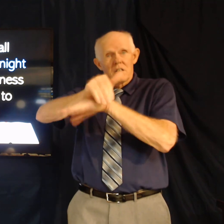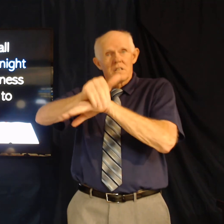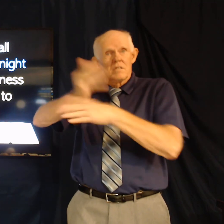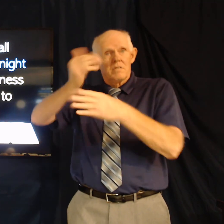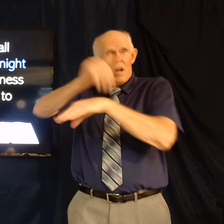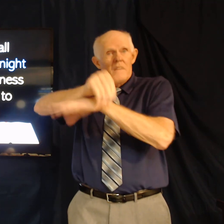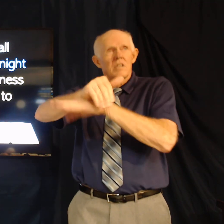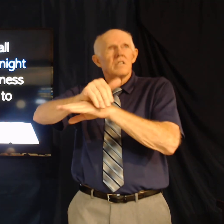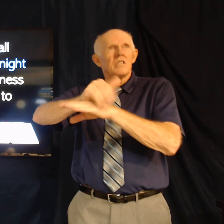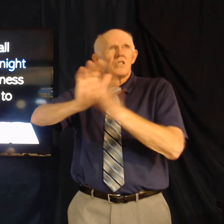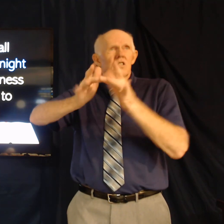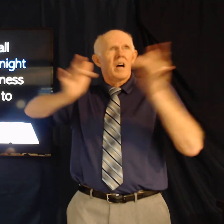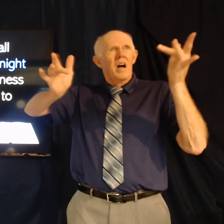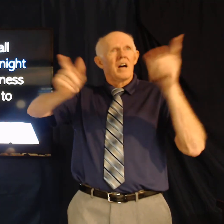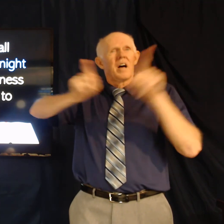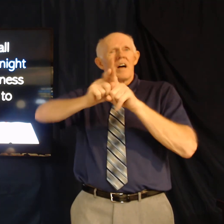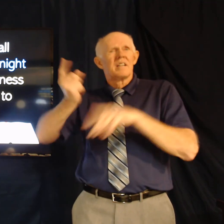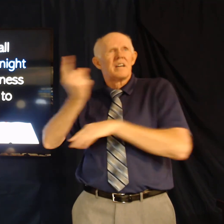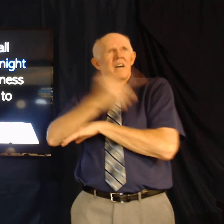night shines as the day.